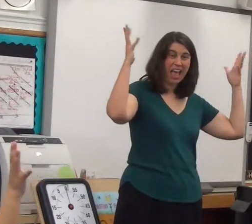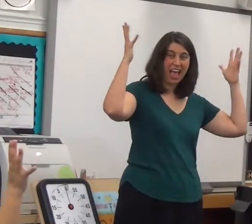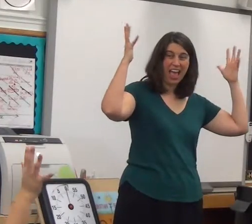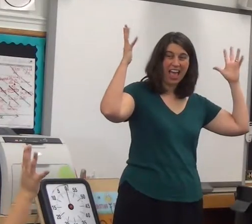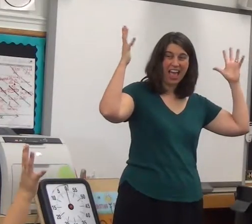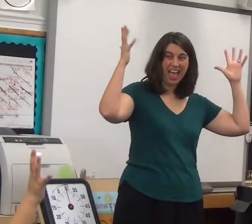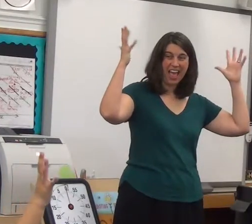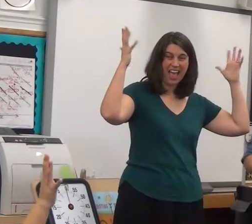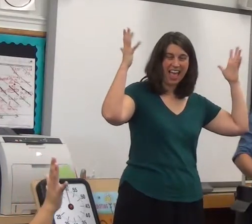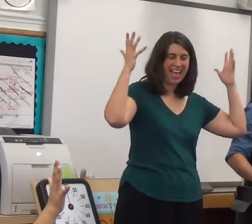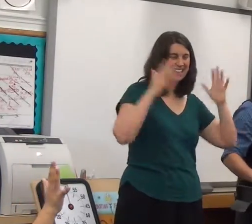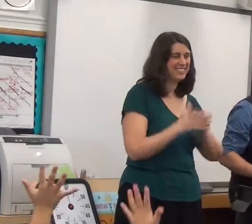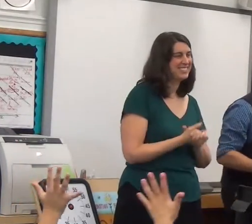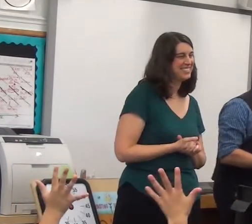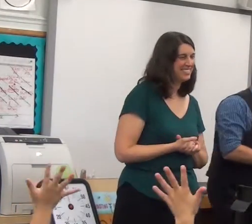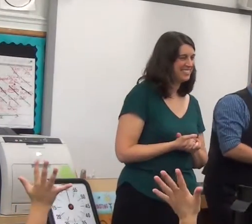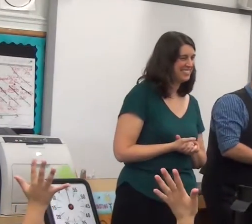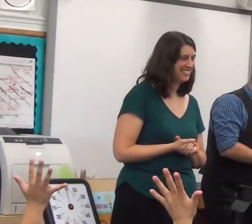hand for Christopher.